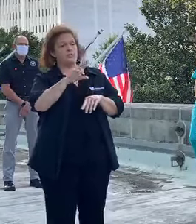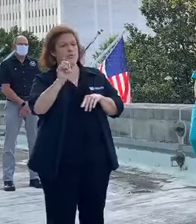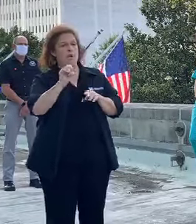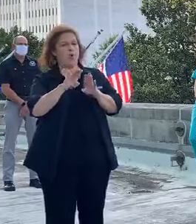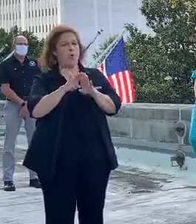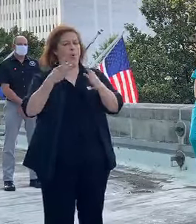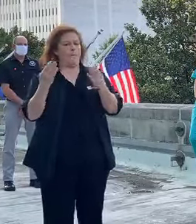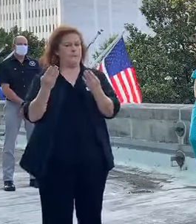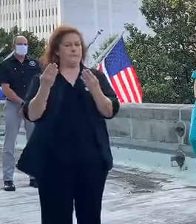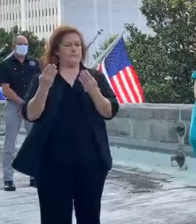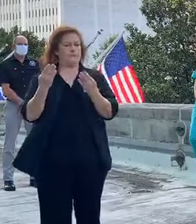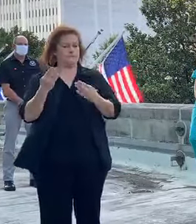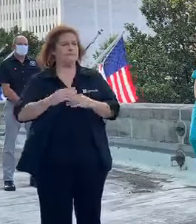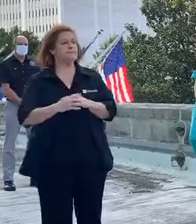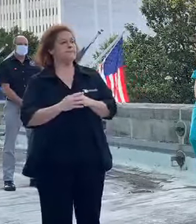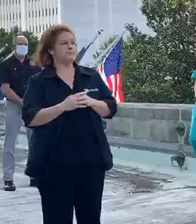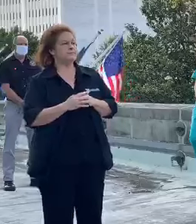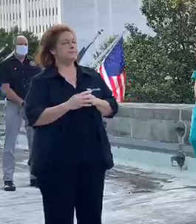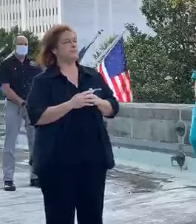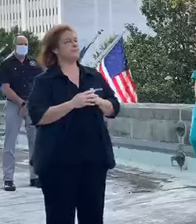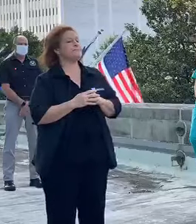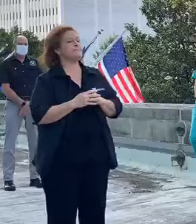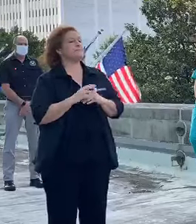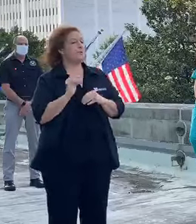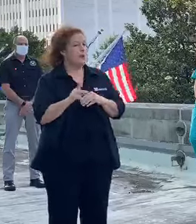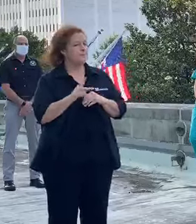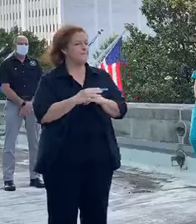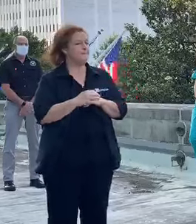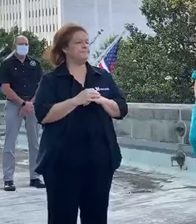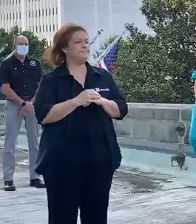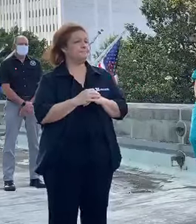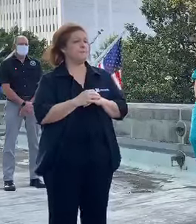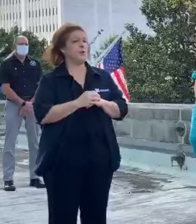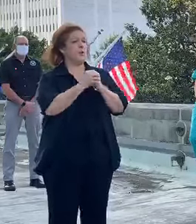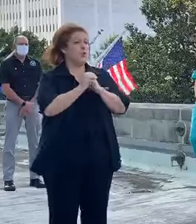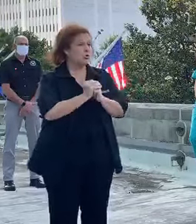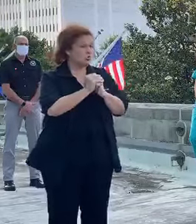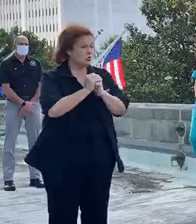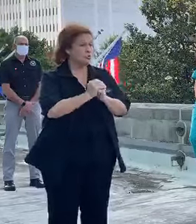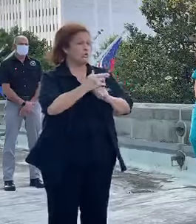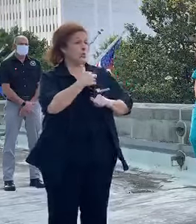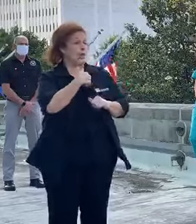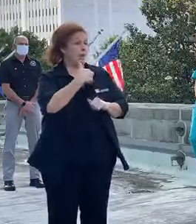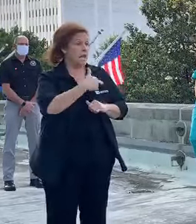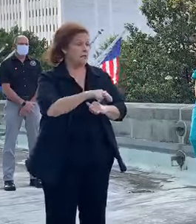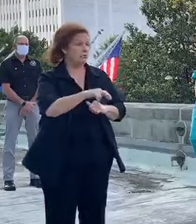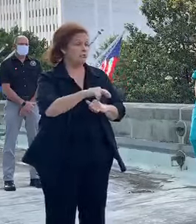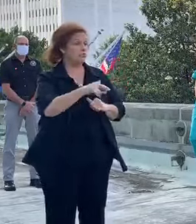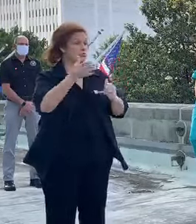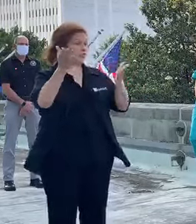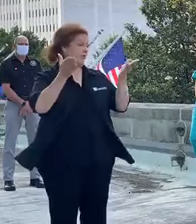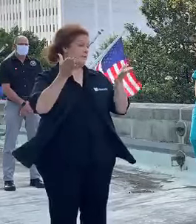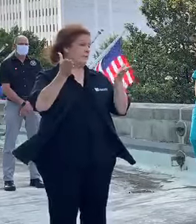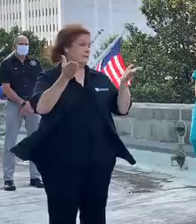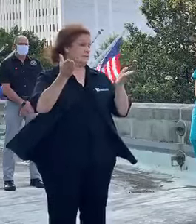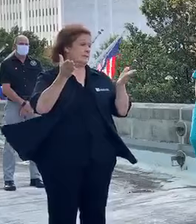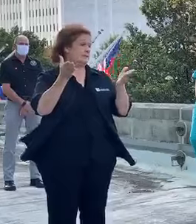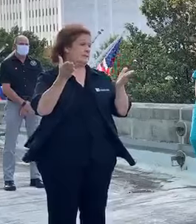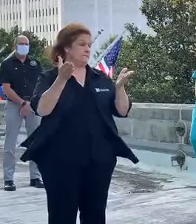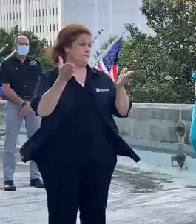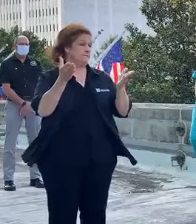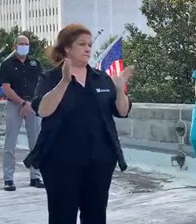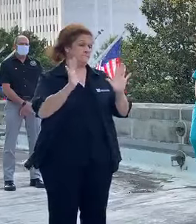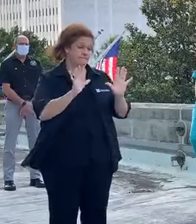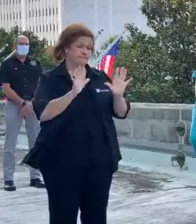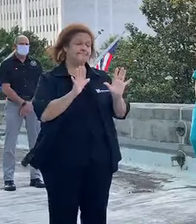ready.nola.gov/reopening. Okay, here we go. Worship and religious services. Now,